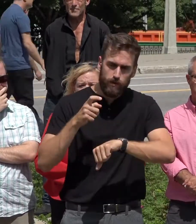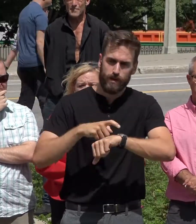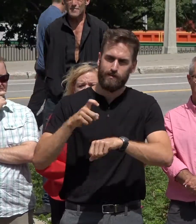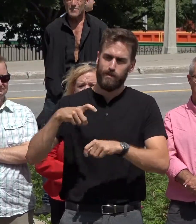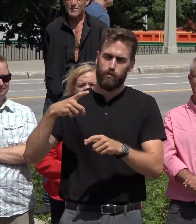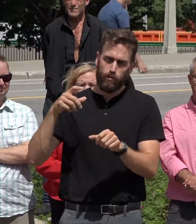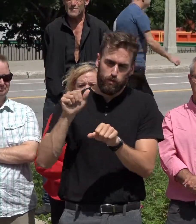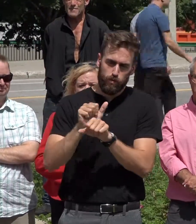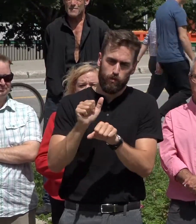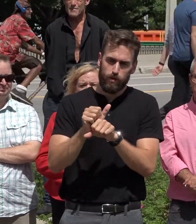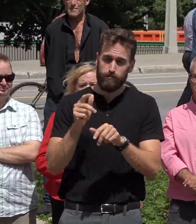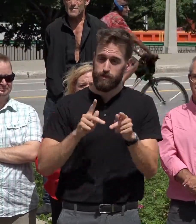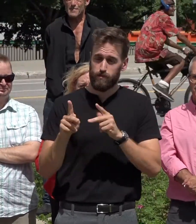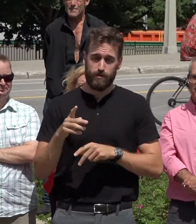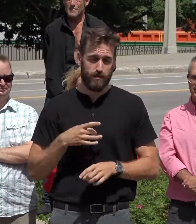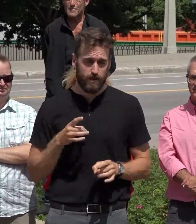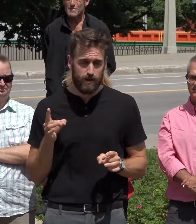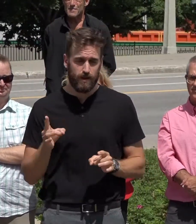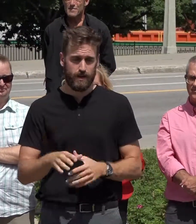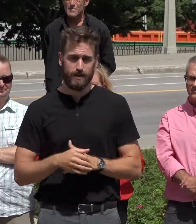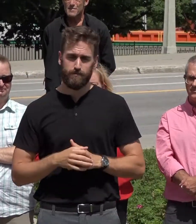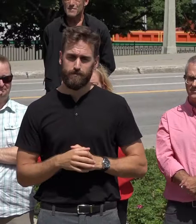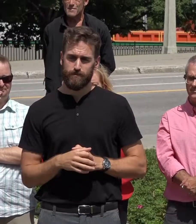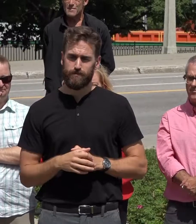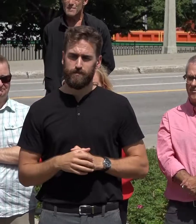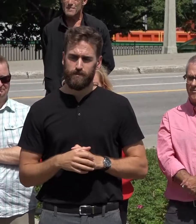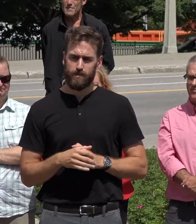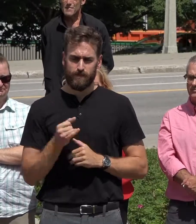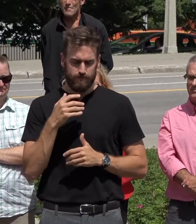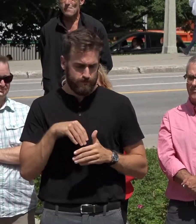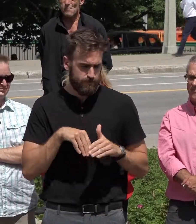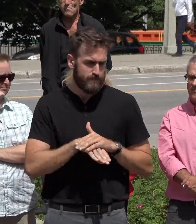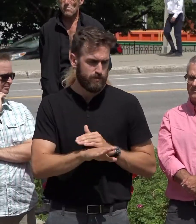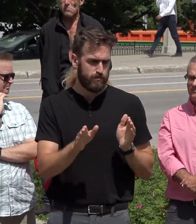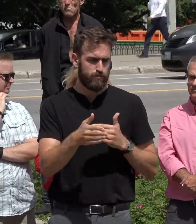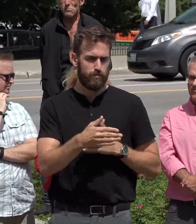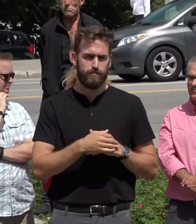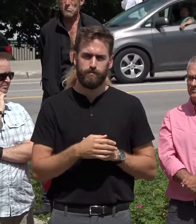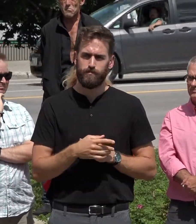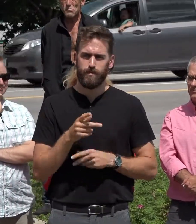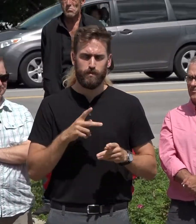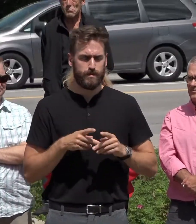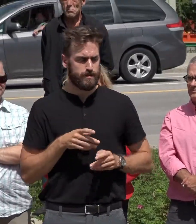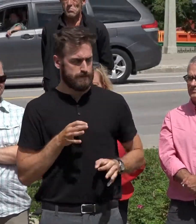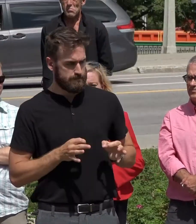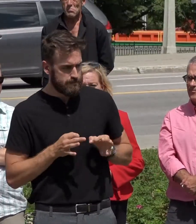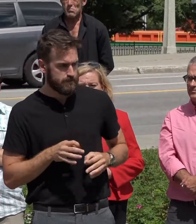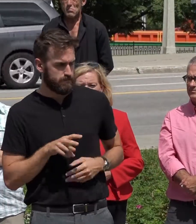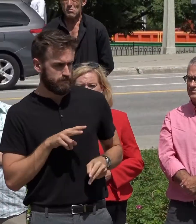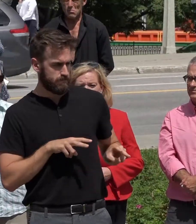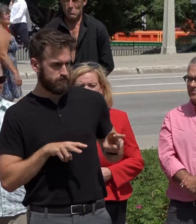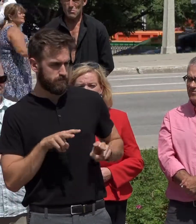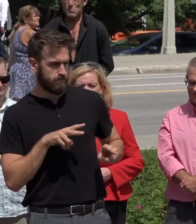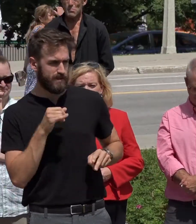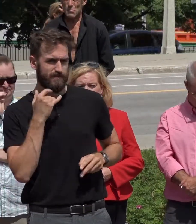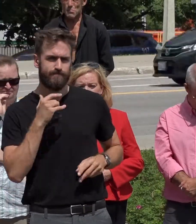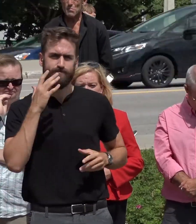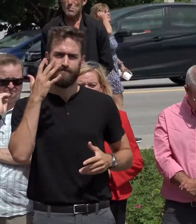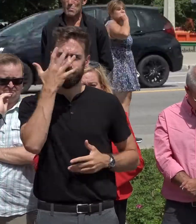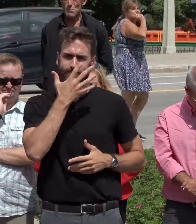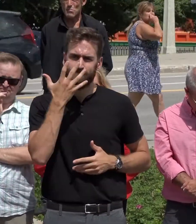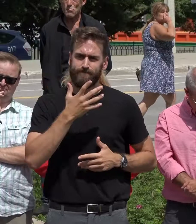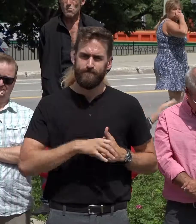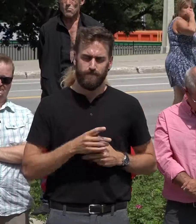underlying hate, that when you walk into a place, you are judged by the way you look on the